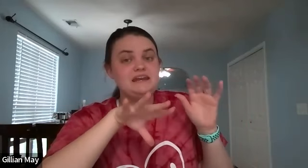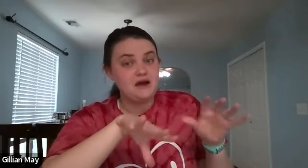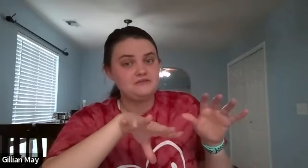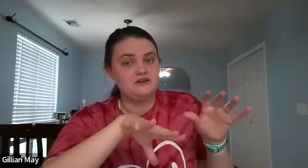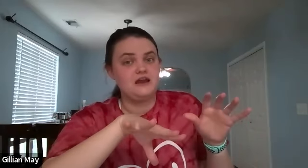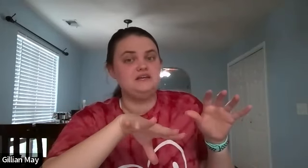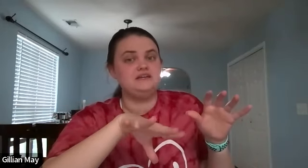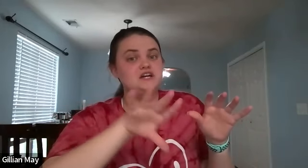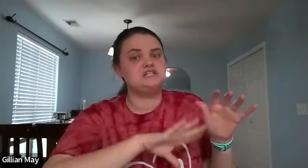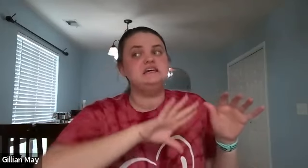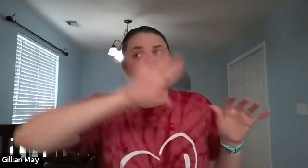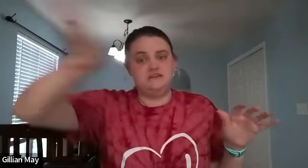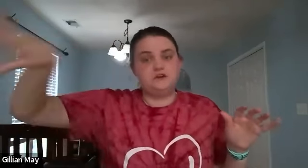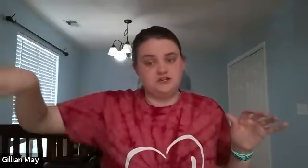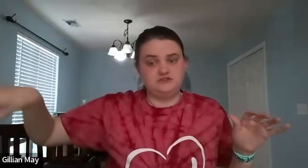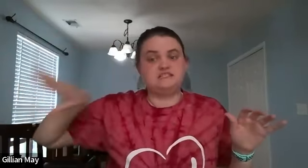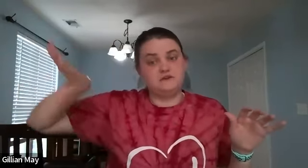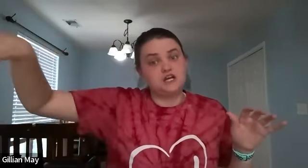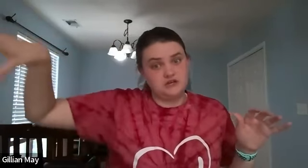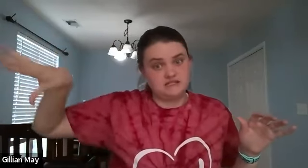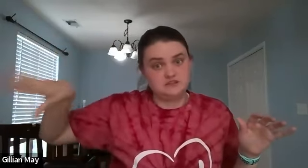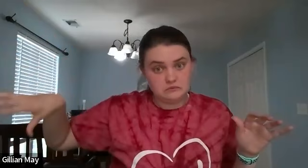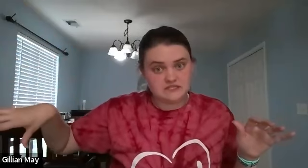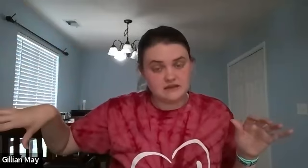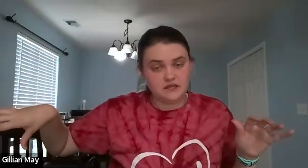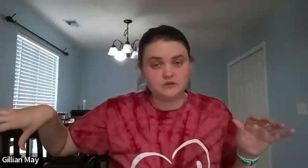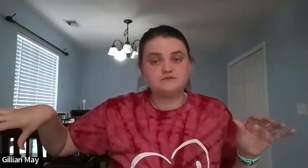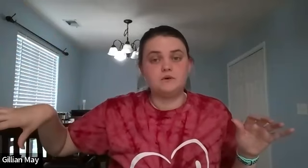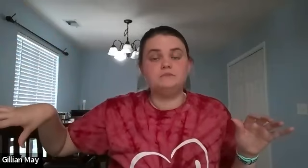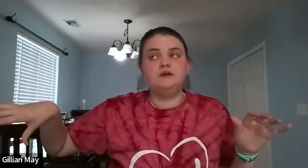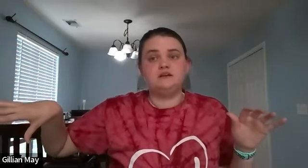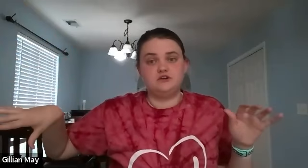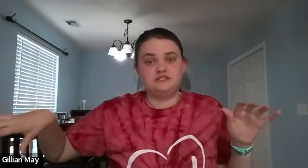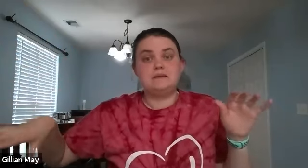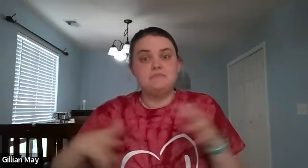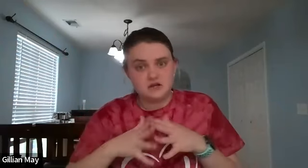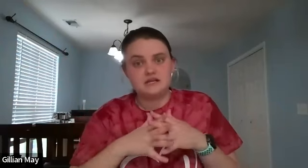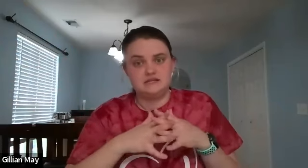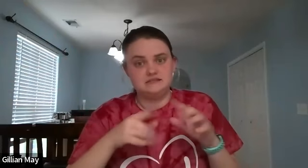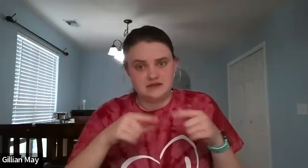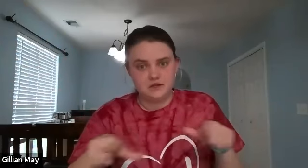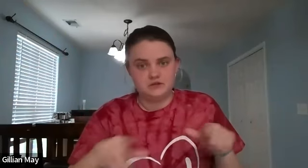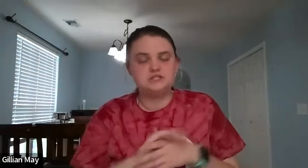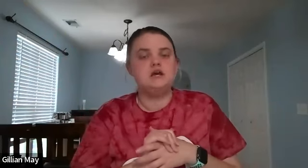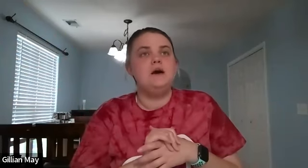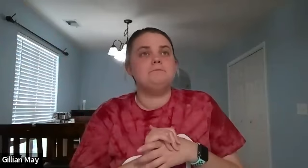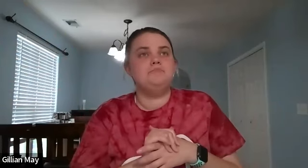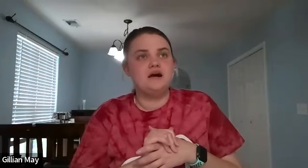out there, I mean not just in different countries, because every country has its own sign language form, because ours is American Sign Language.